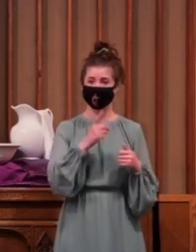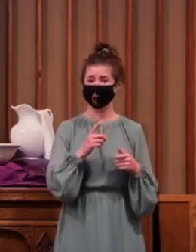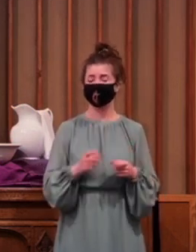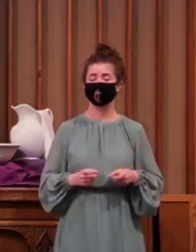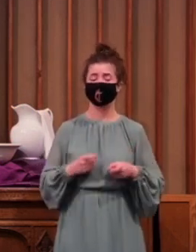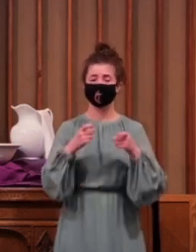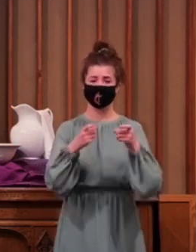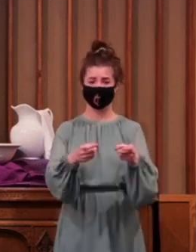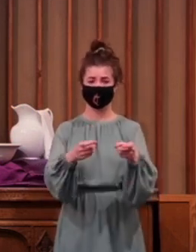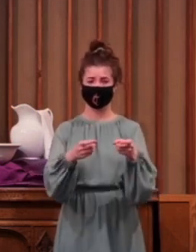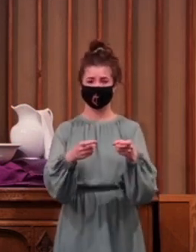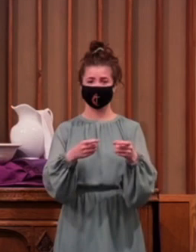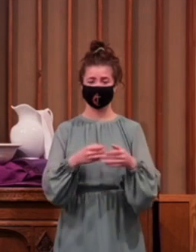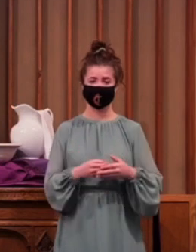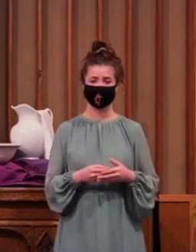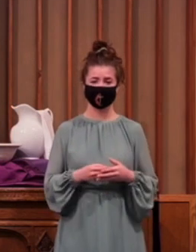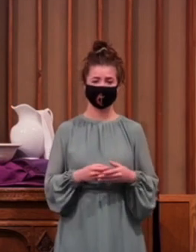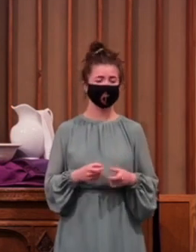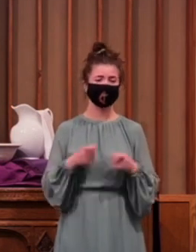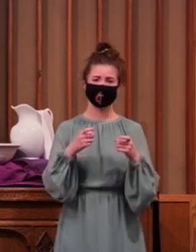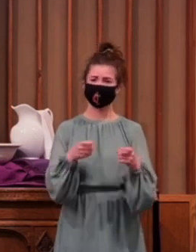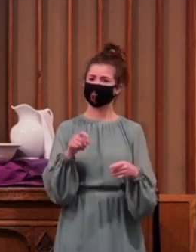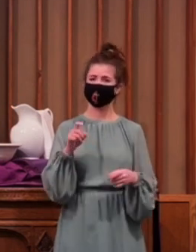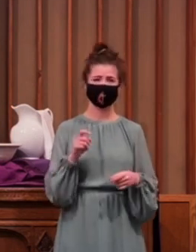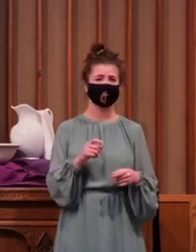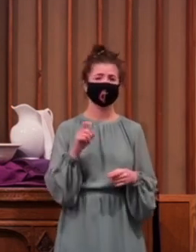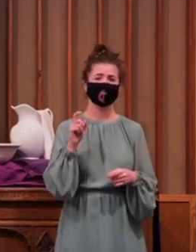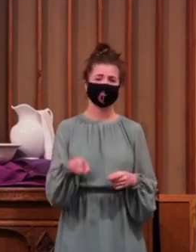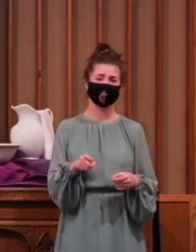gift, and one that we shouldn't take for granted.